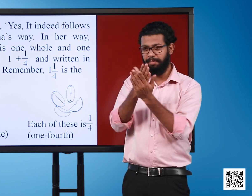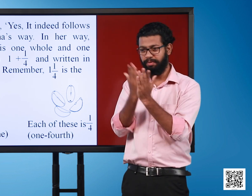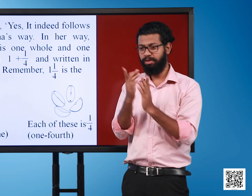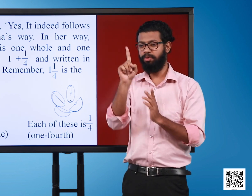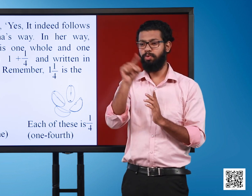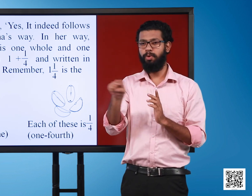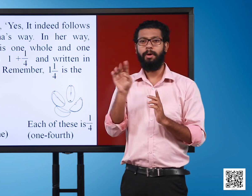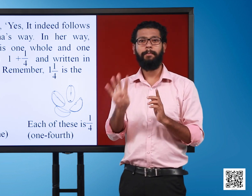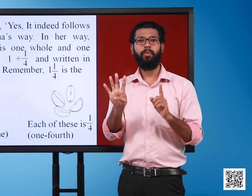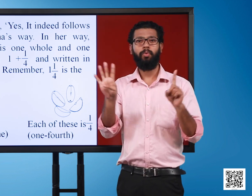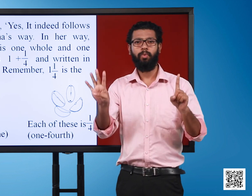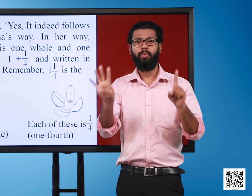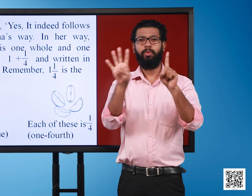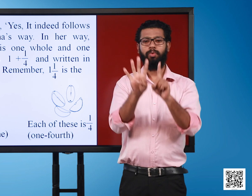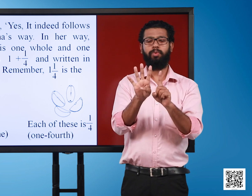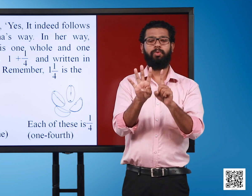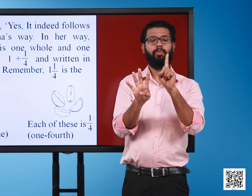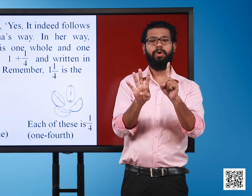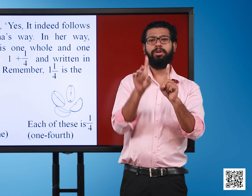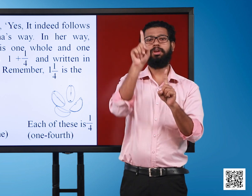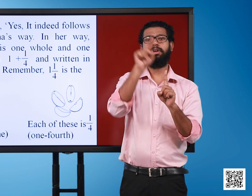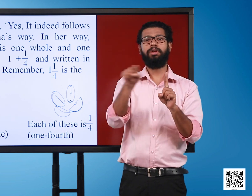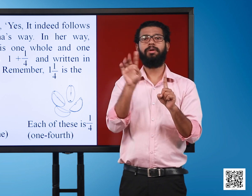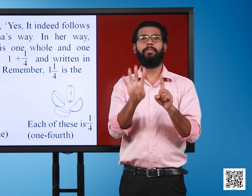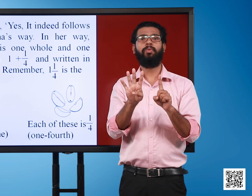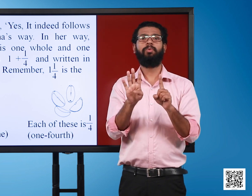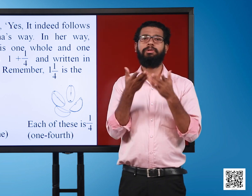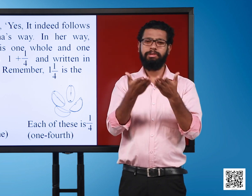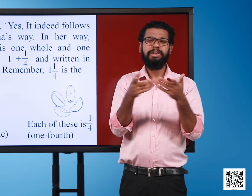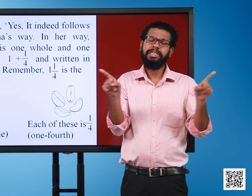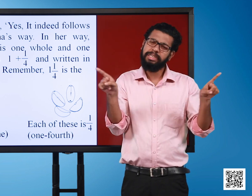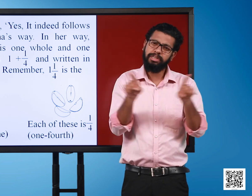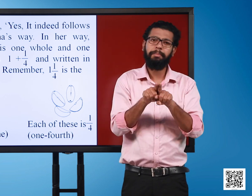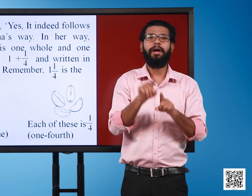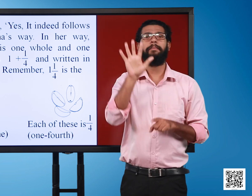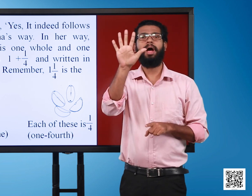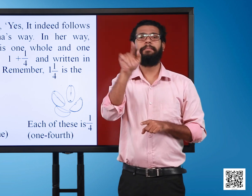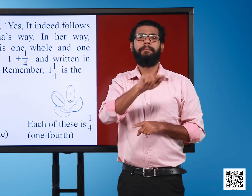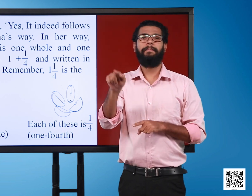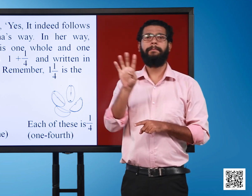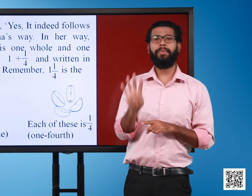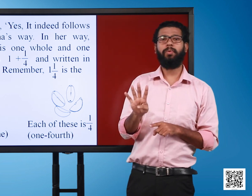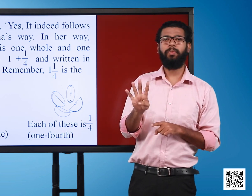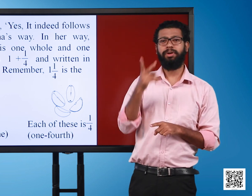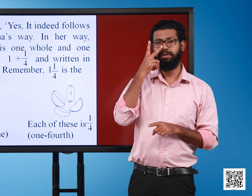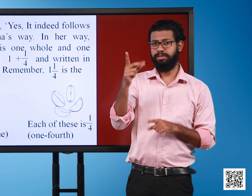1 whole and 1 quarter. It is 1 plus 1 upon 4 and written in short